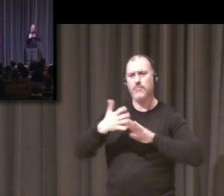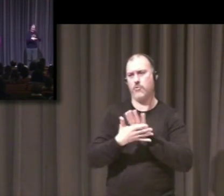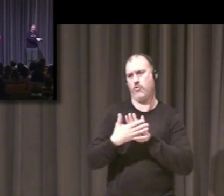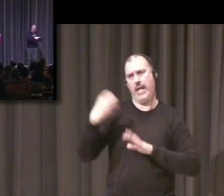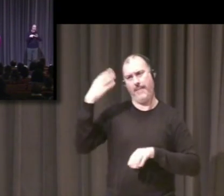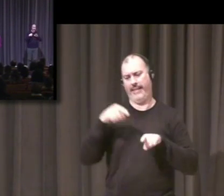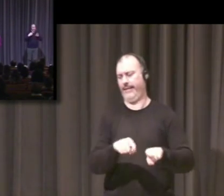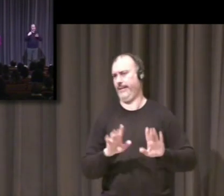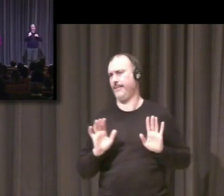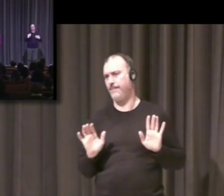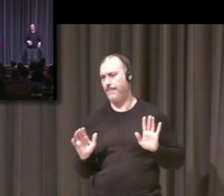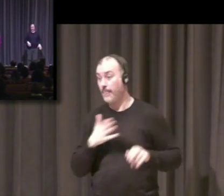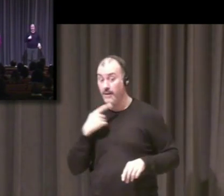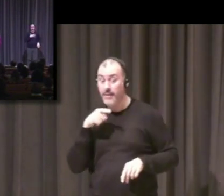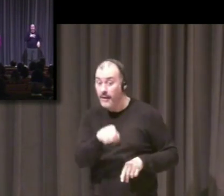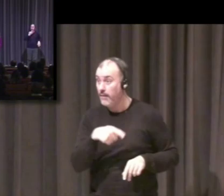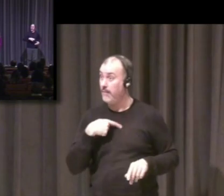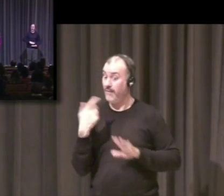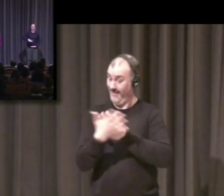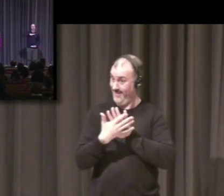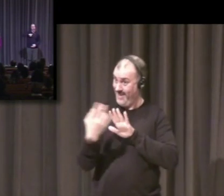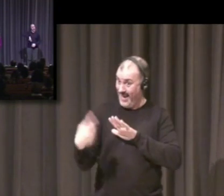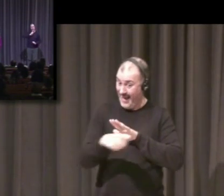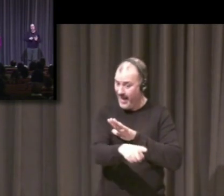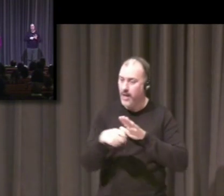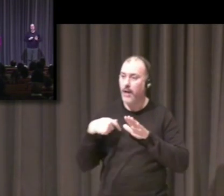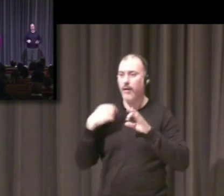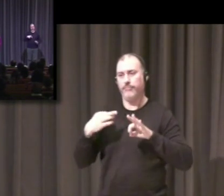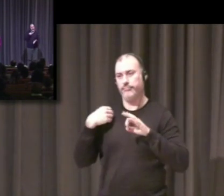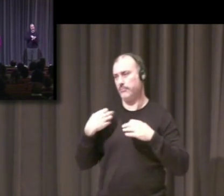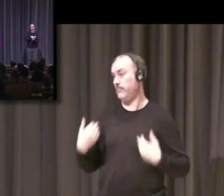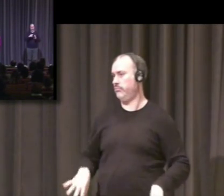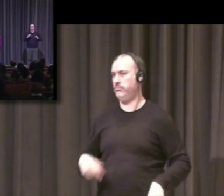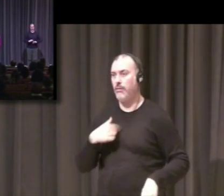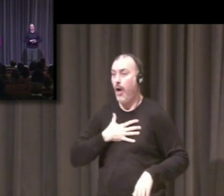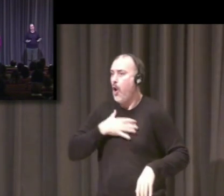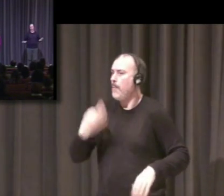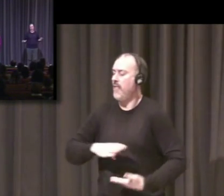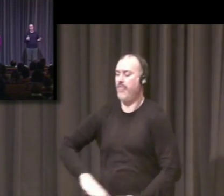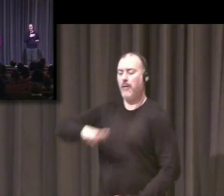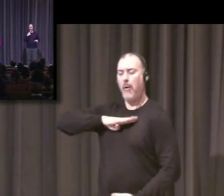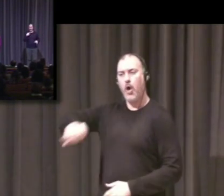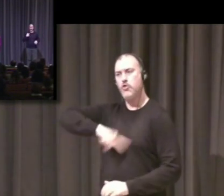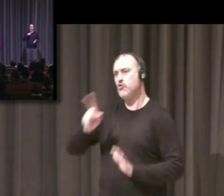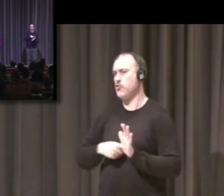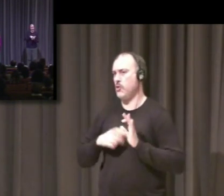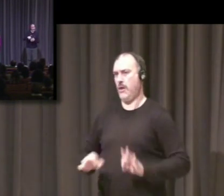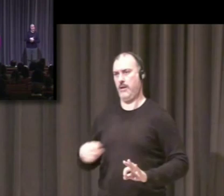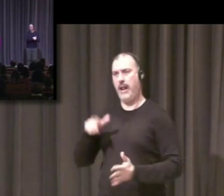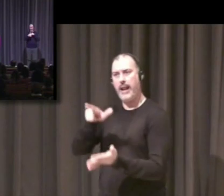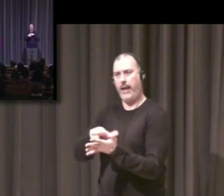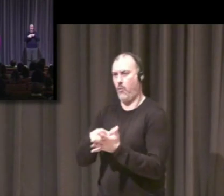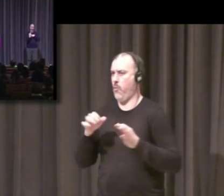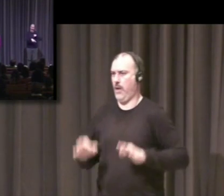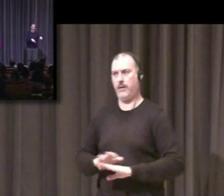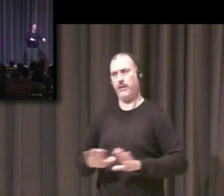what a first language gives the brain. They will be completely competent